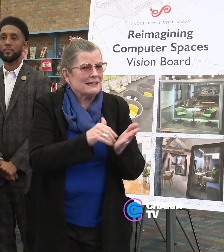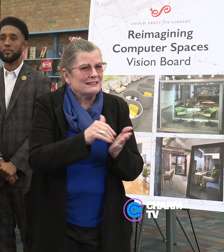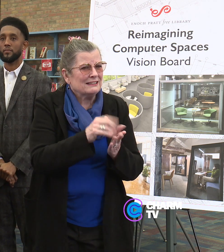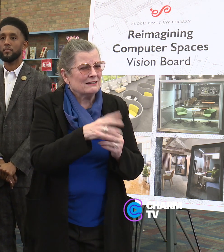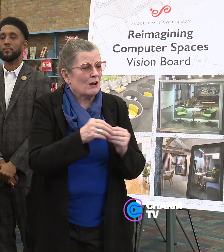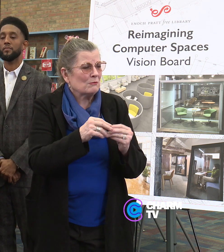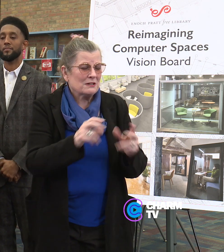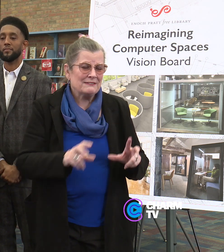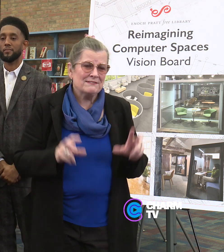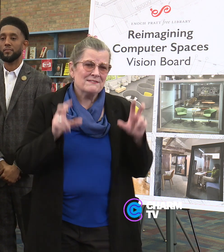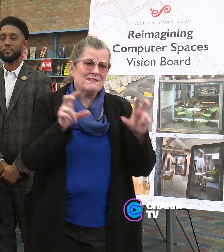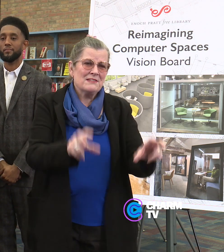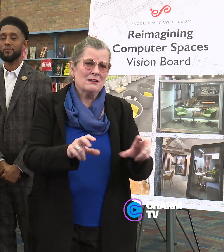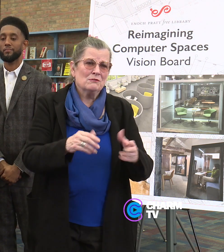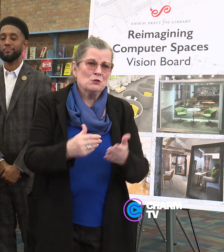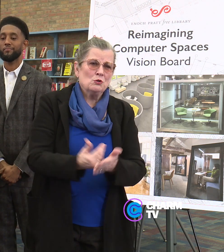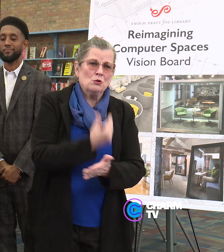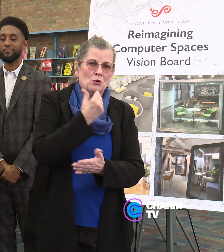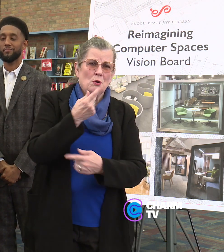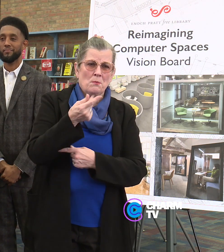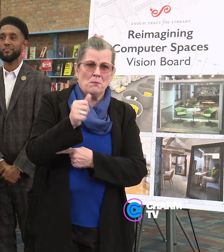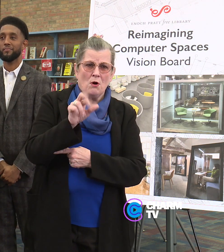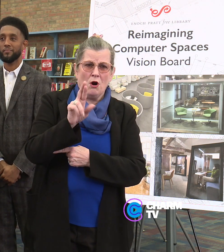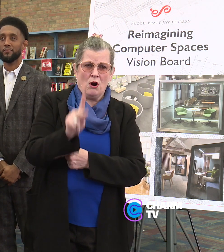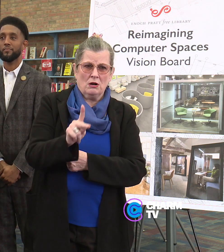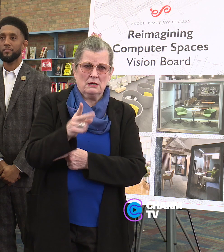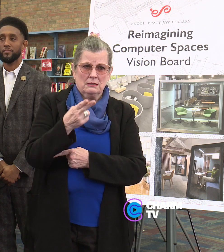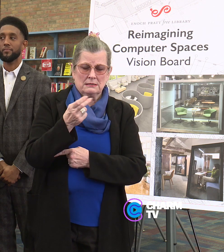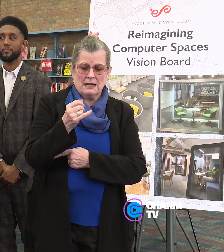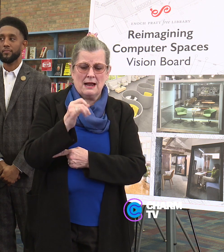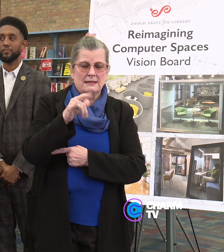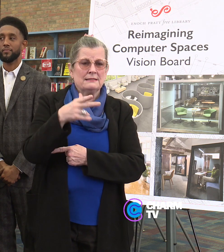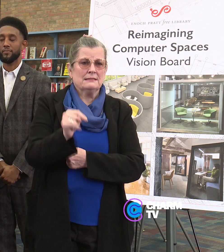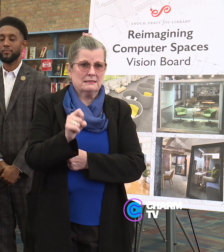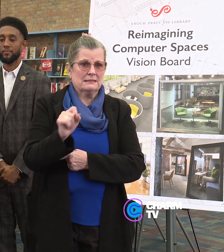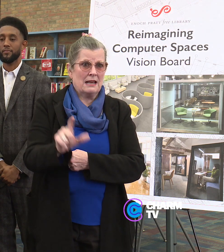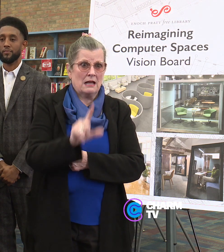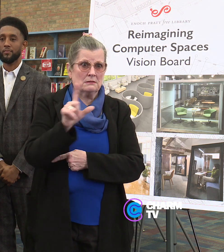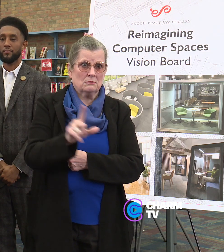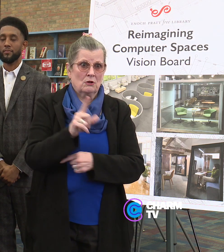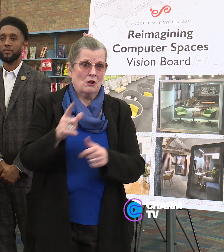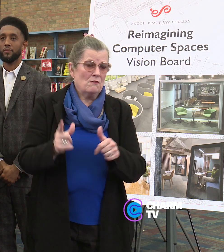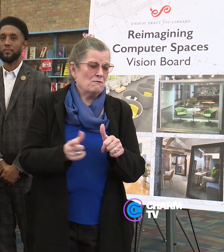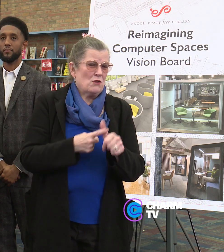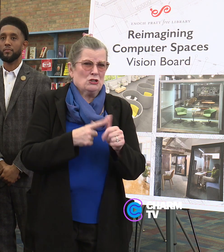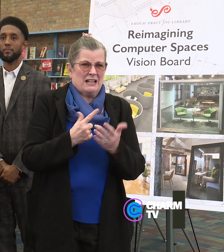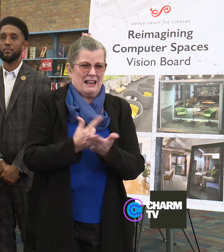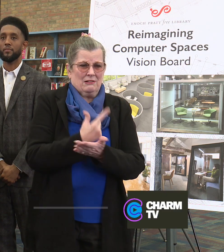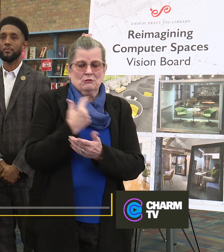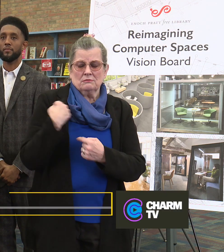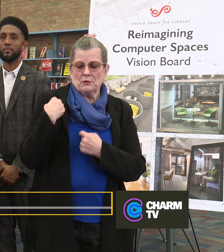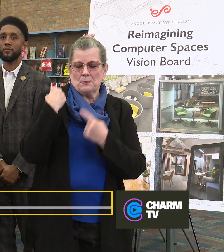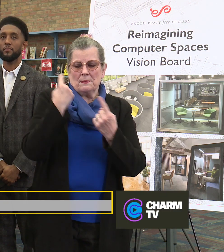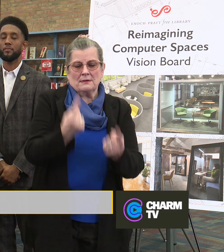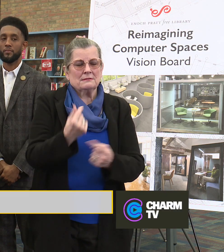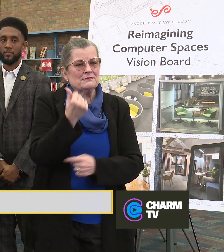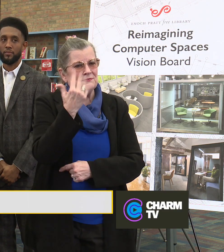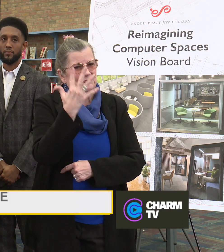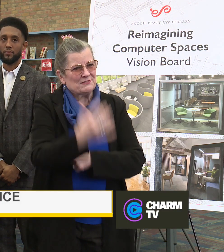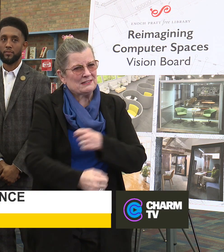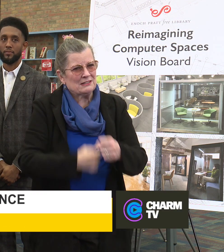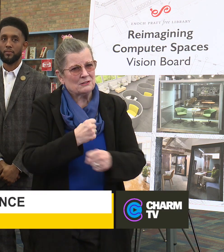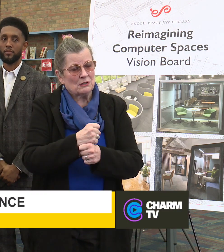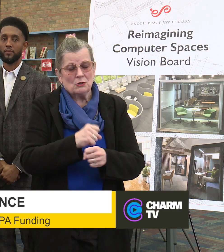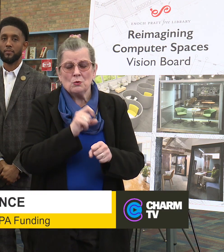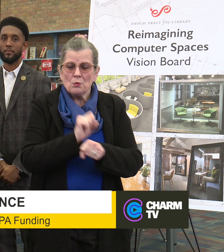a new Park Heights library, our first in 15 years. This is a project we've been working with the Park Heights community on since